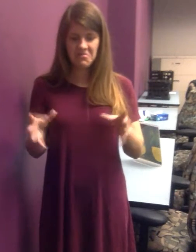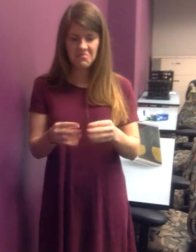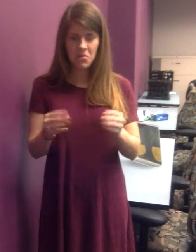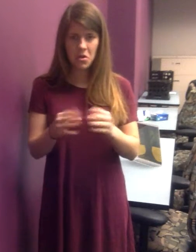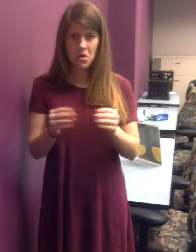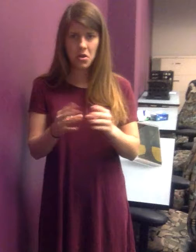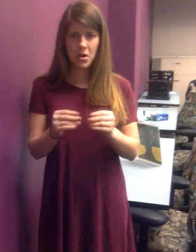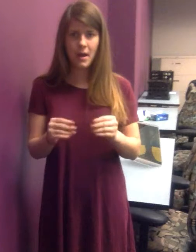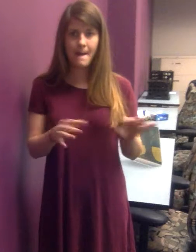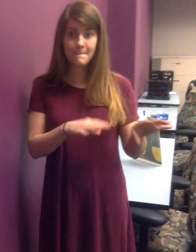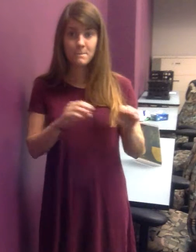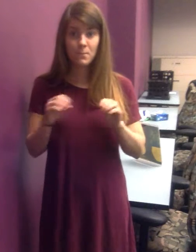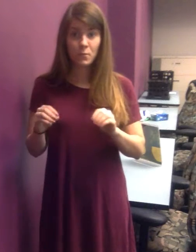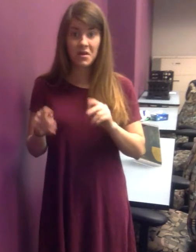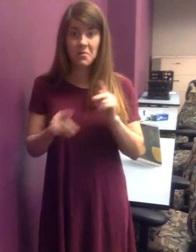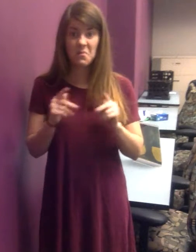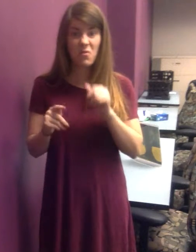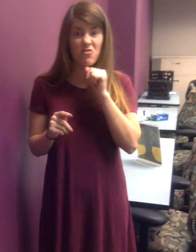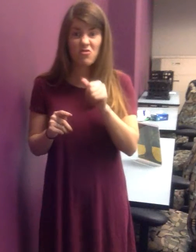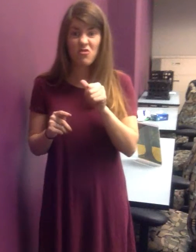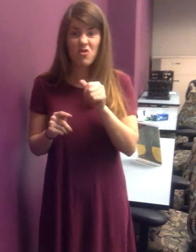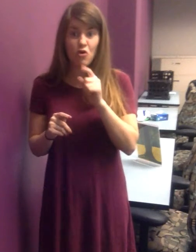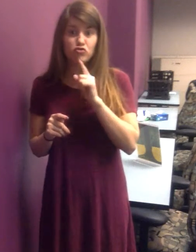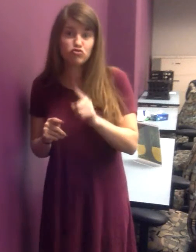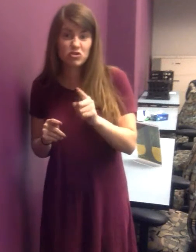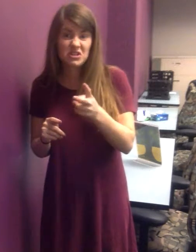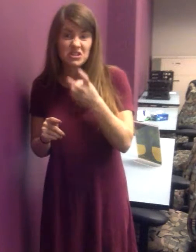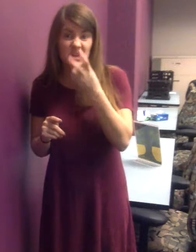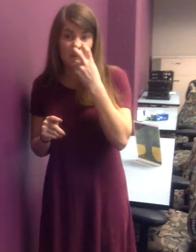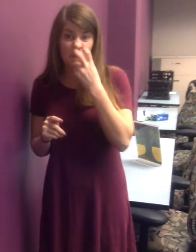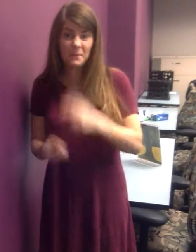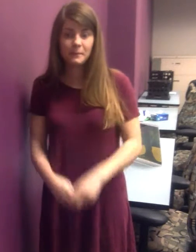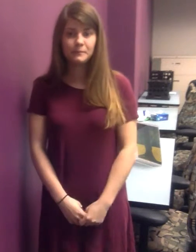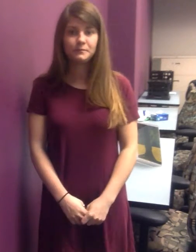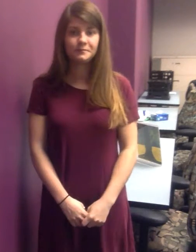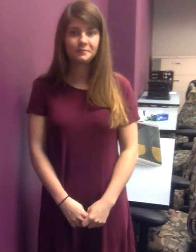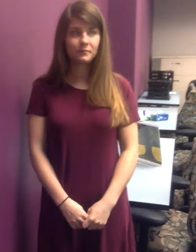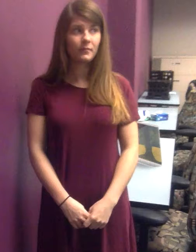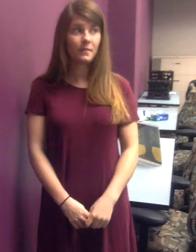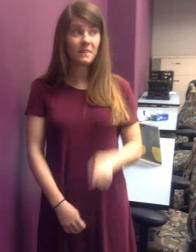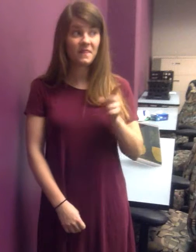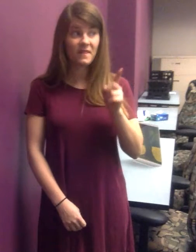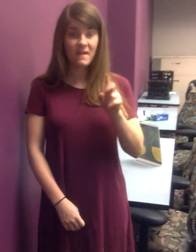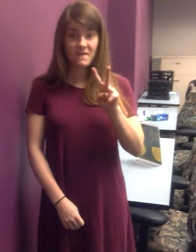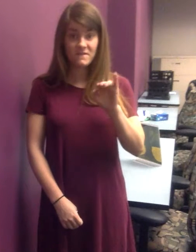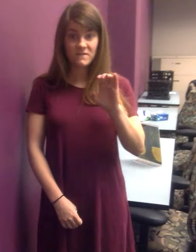Republican Congressman James Sensenbrenner of Wisconsin, Vice Chairman of the House Science Committee. Paul Krugman accused my colleagues and me